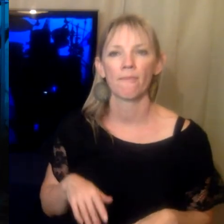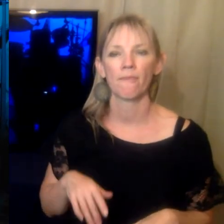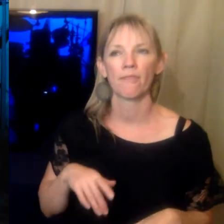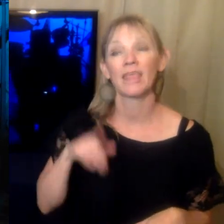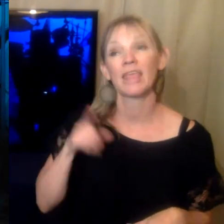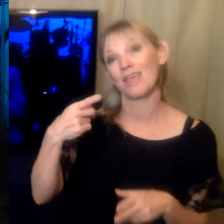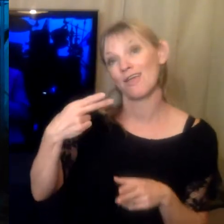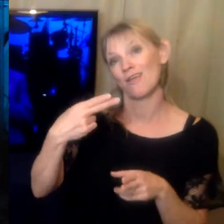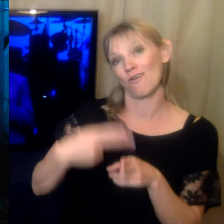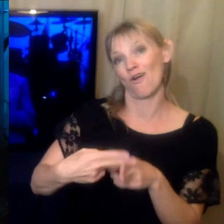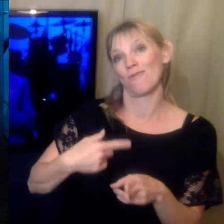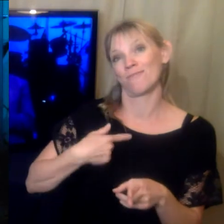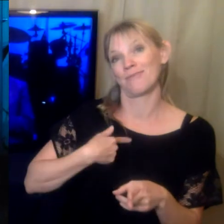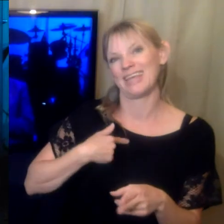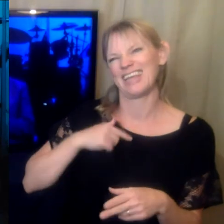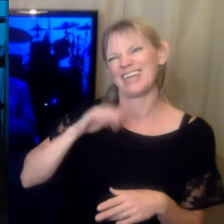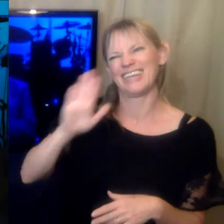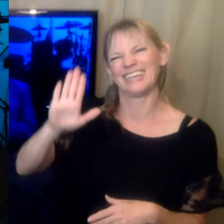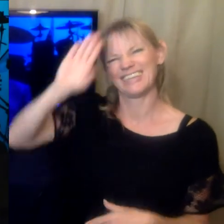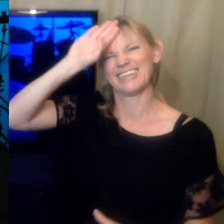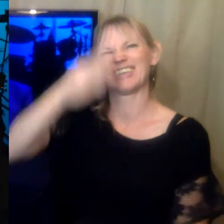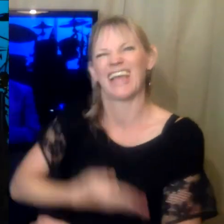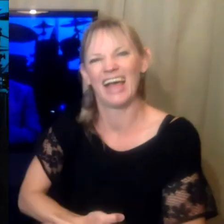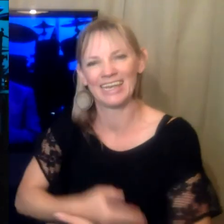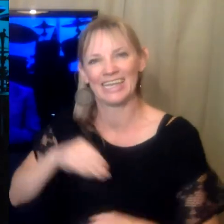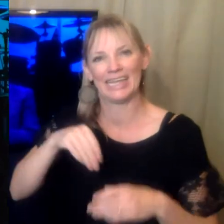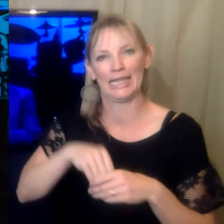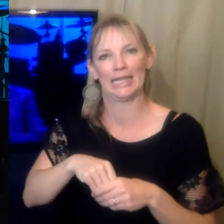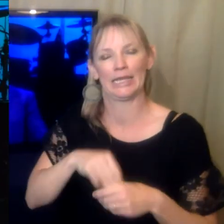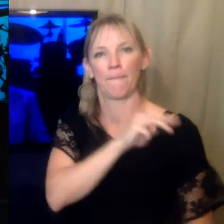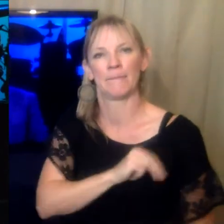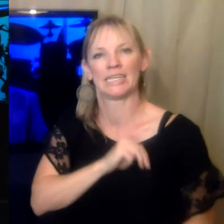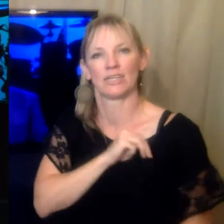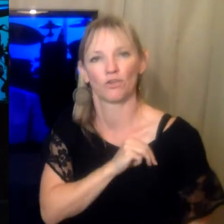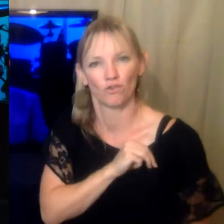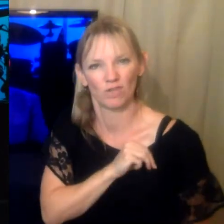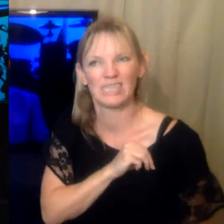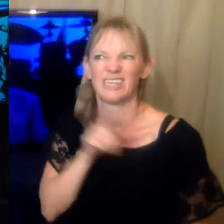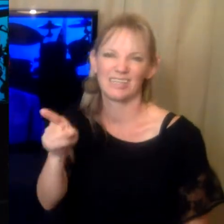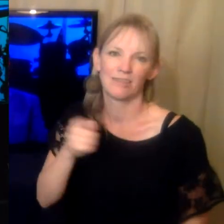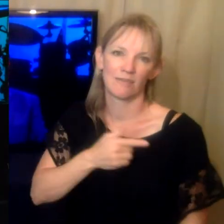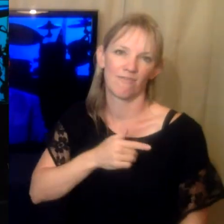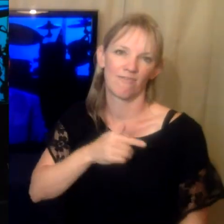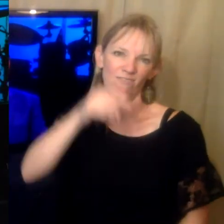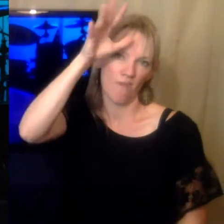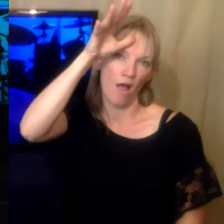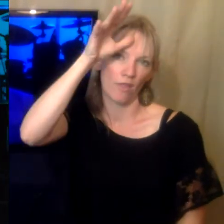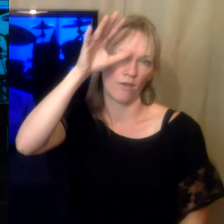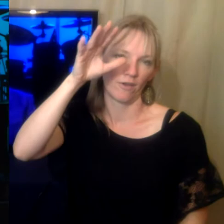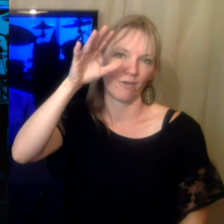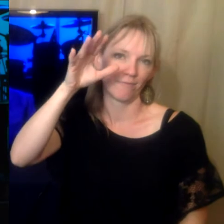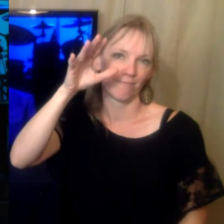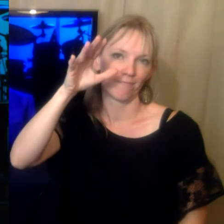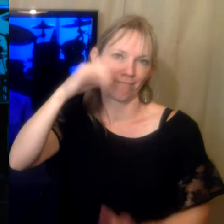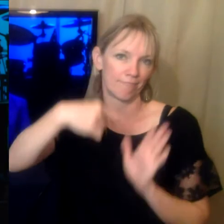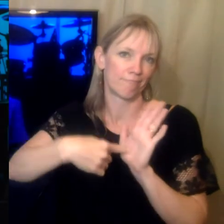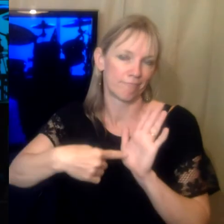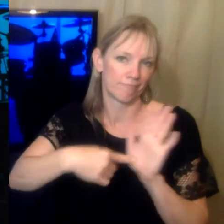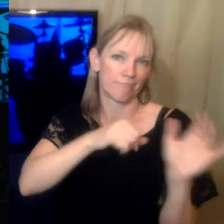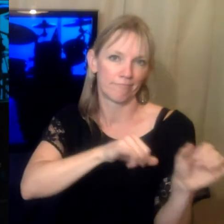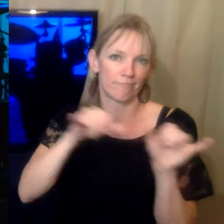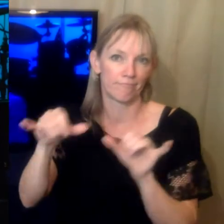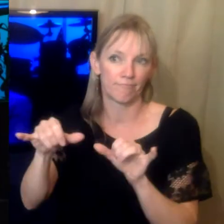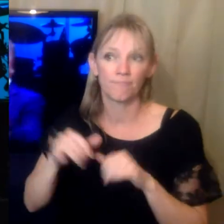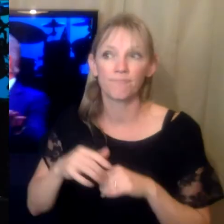call me his son in the ministry. And he was definitely my father in the ministry. You know,